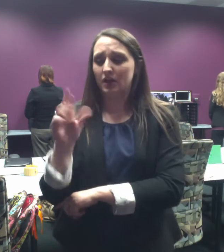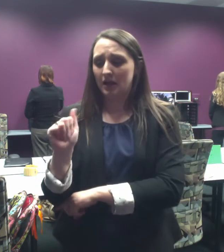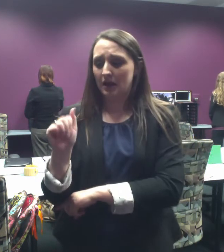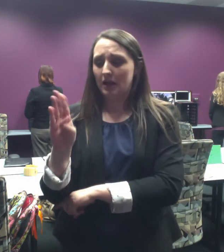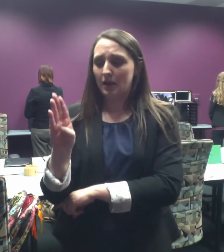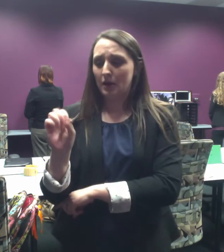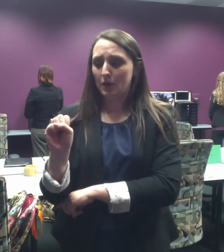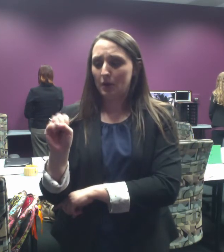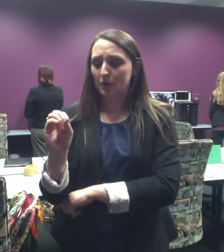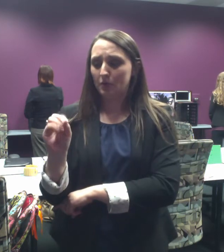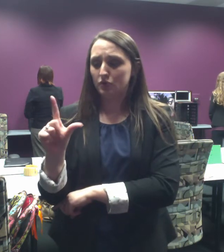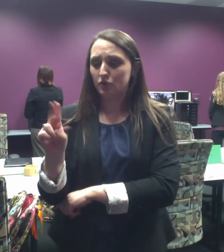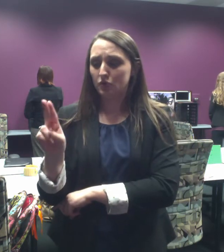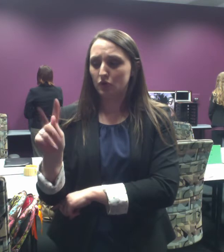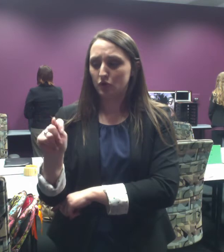Difference between absolute and relative humidity.